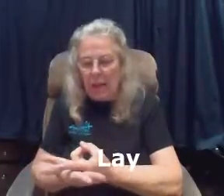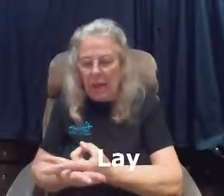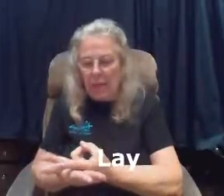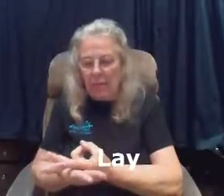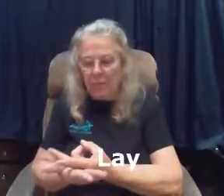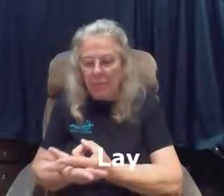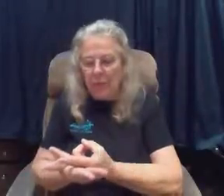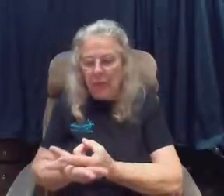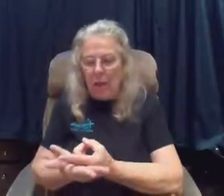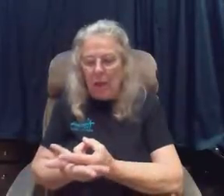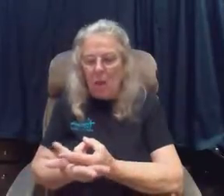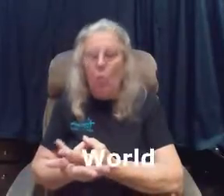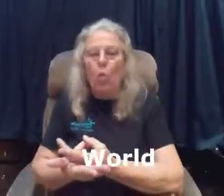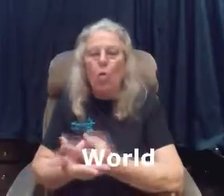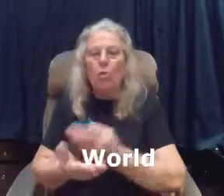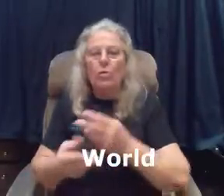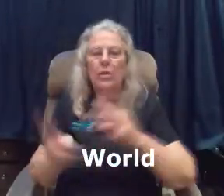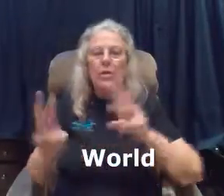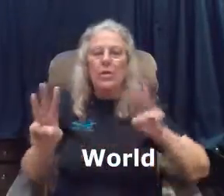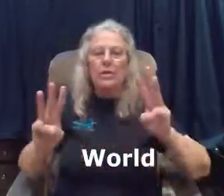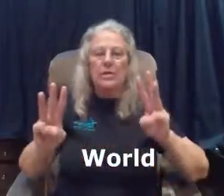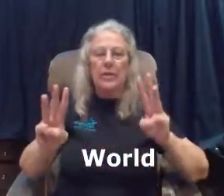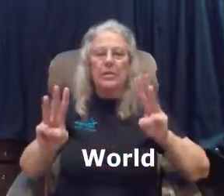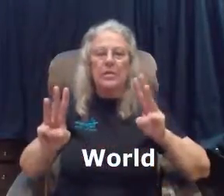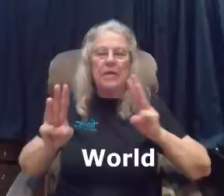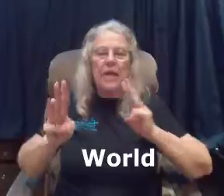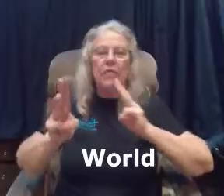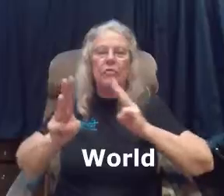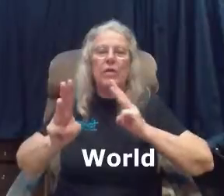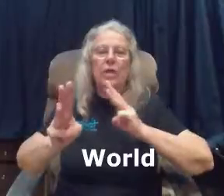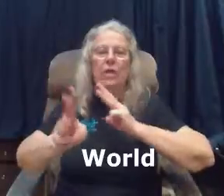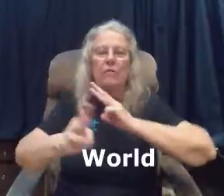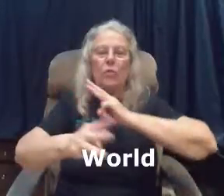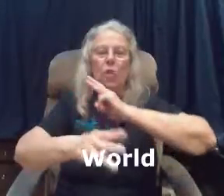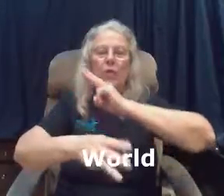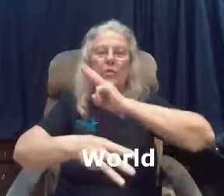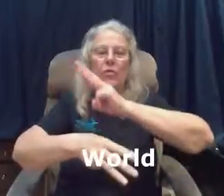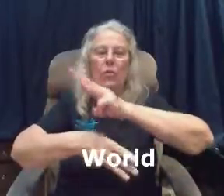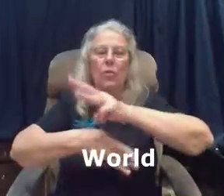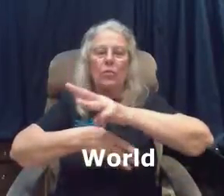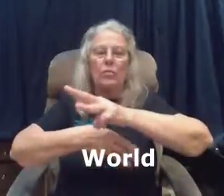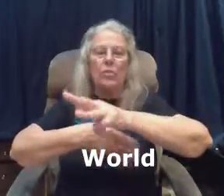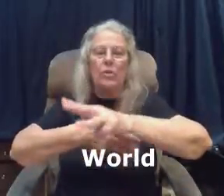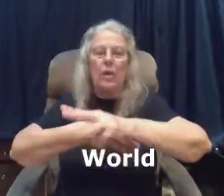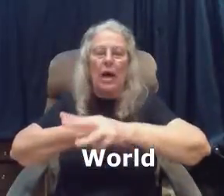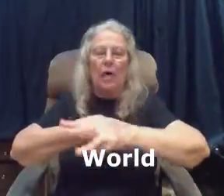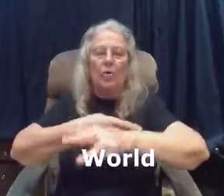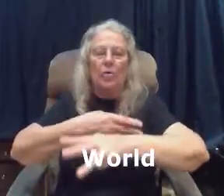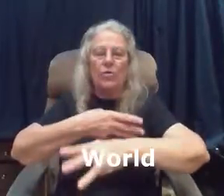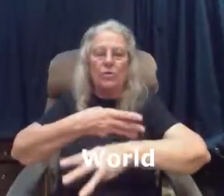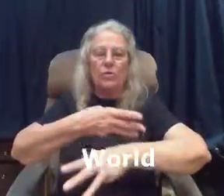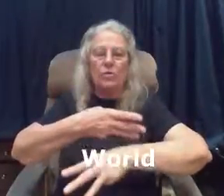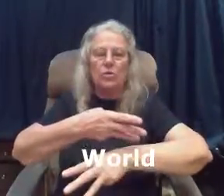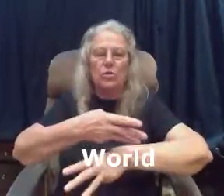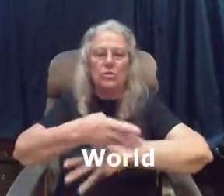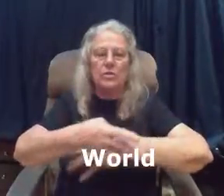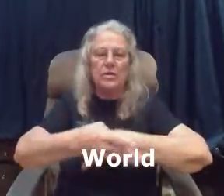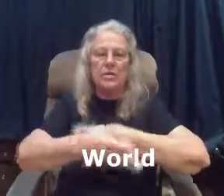Lay. World, W's, and you think of the way that the earth circles the